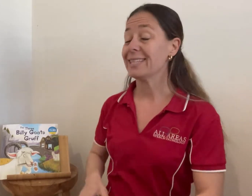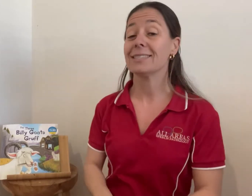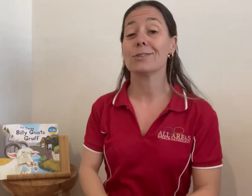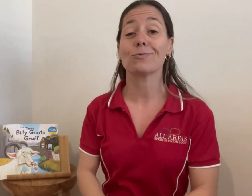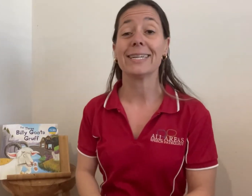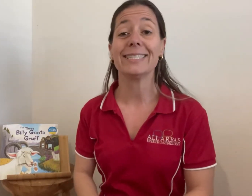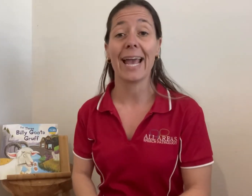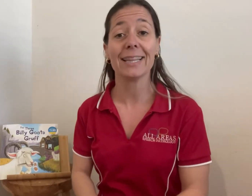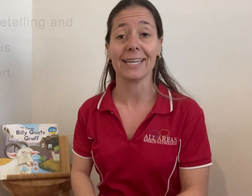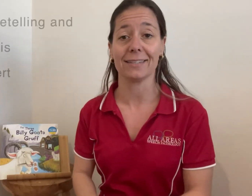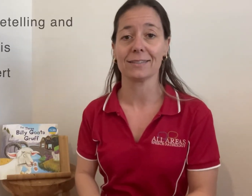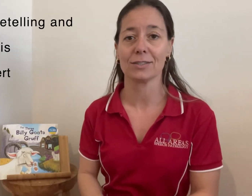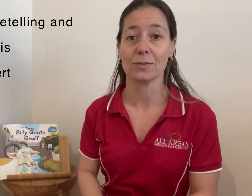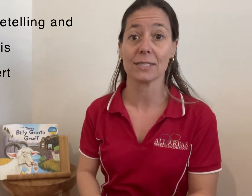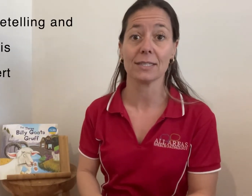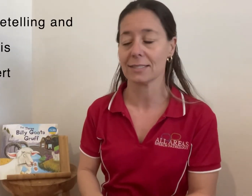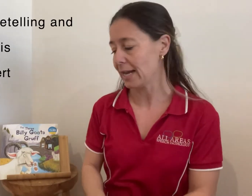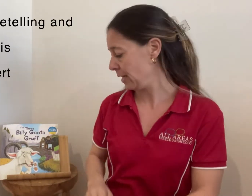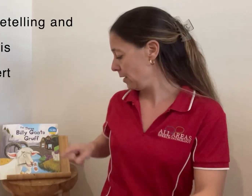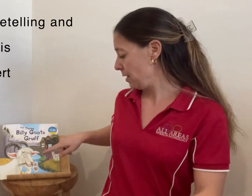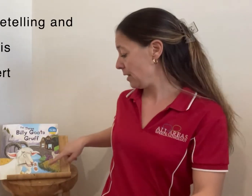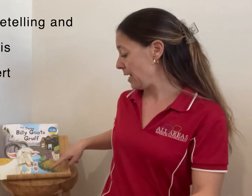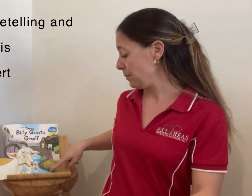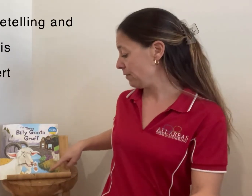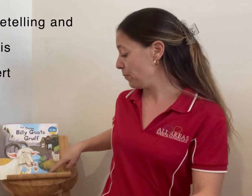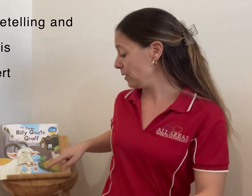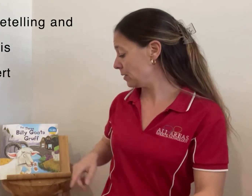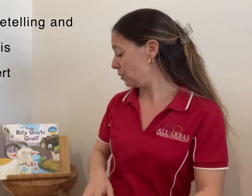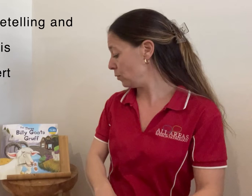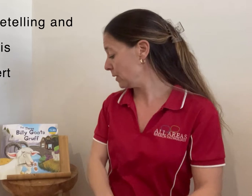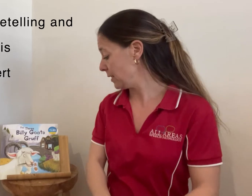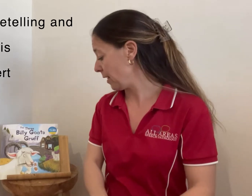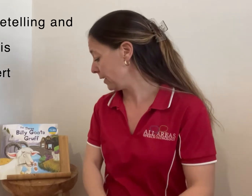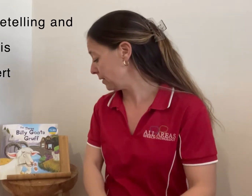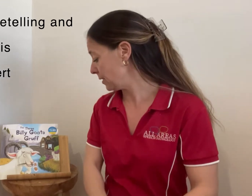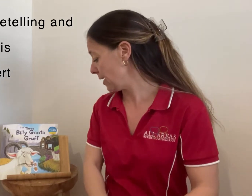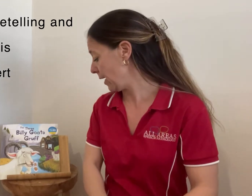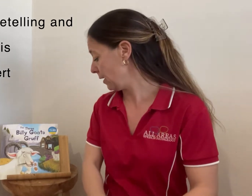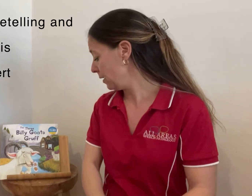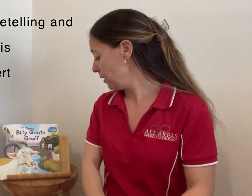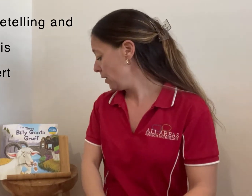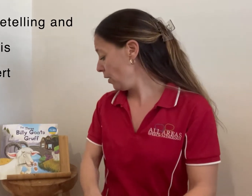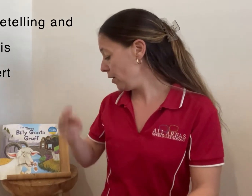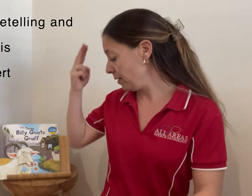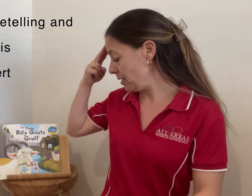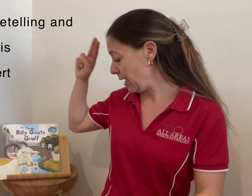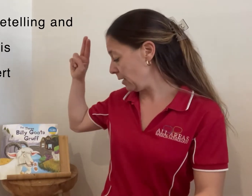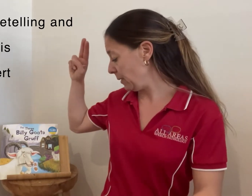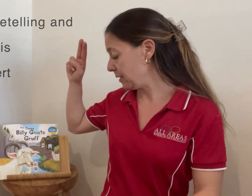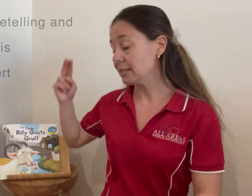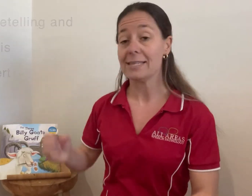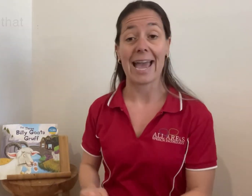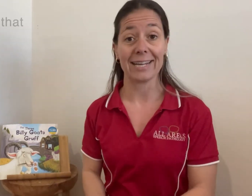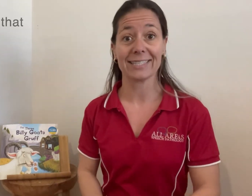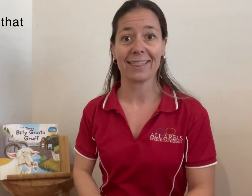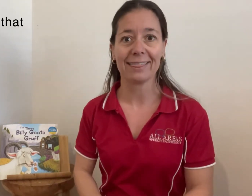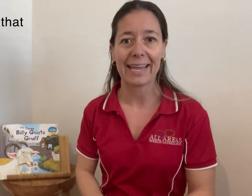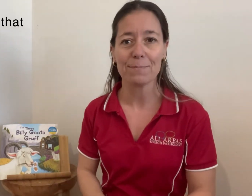is a retelling. So it's going to say the name of the person who is telling it today. Her name is Nat